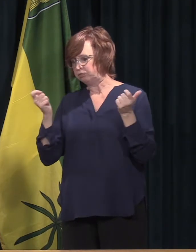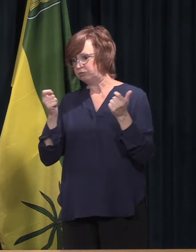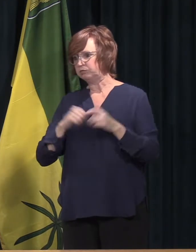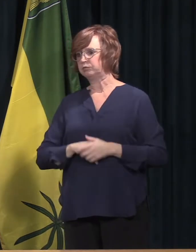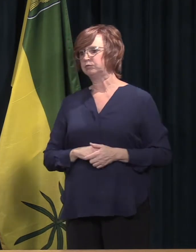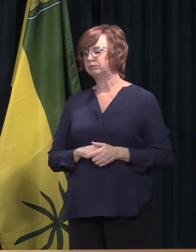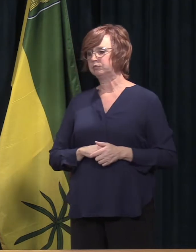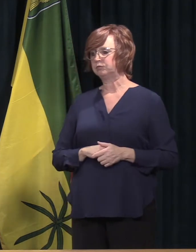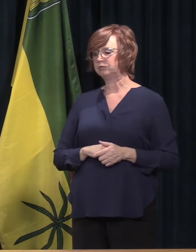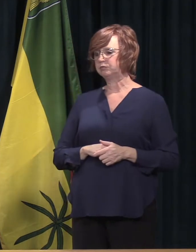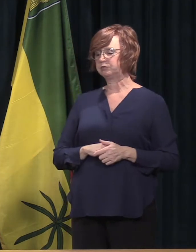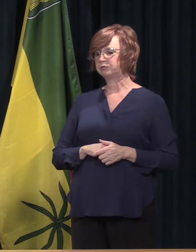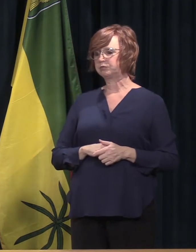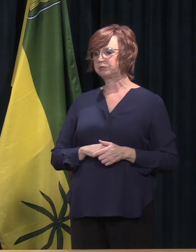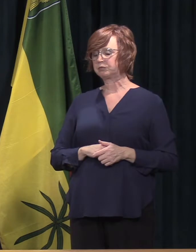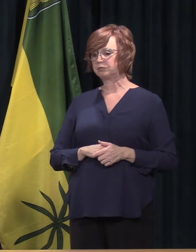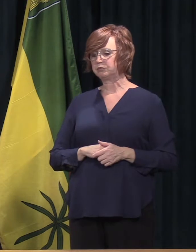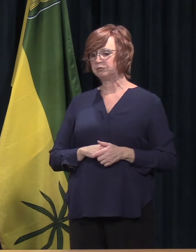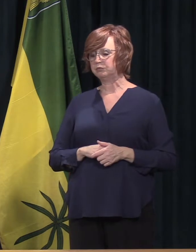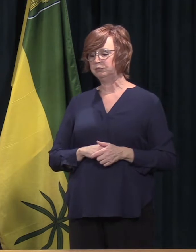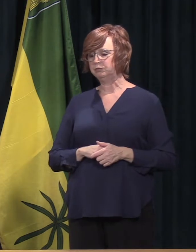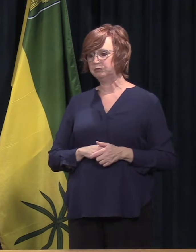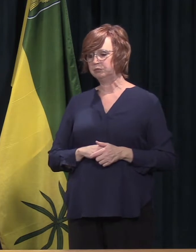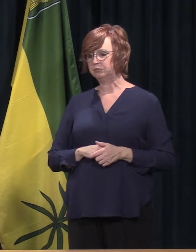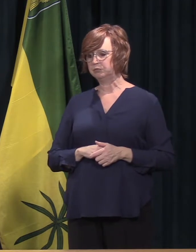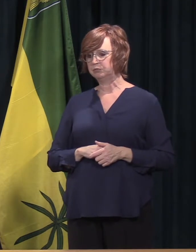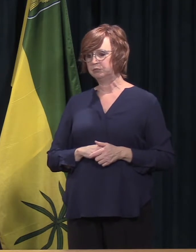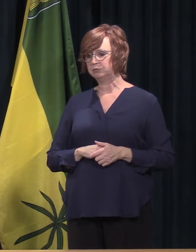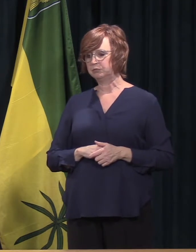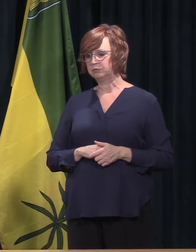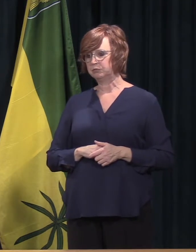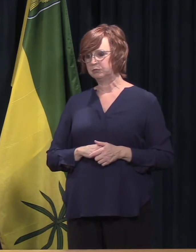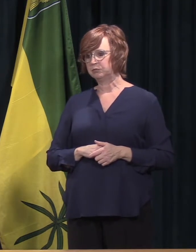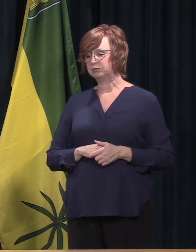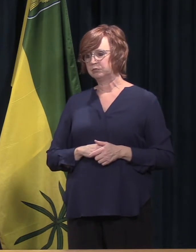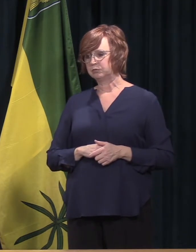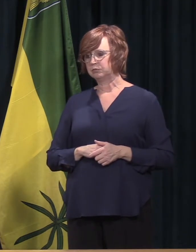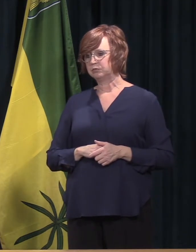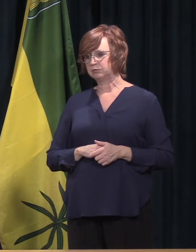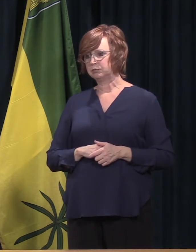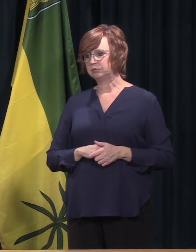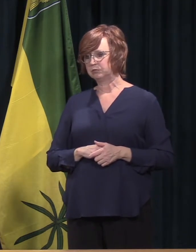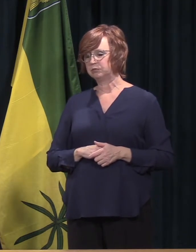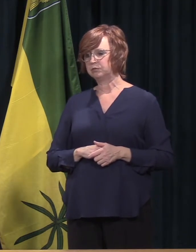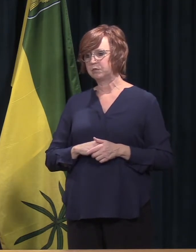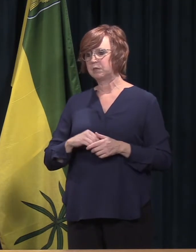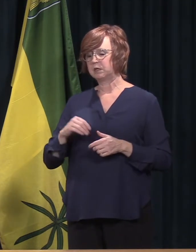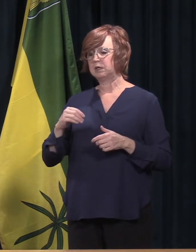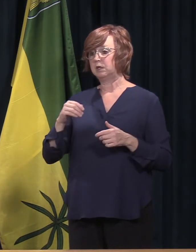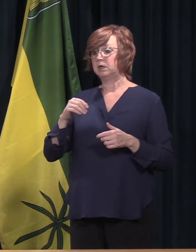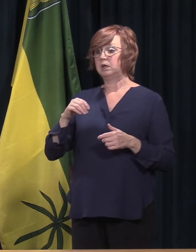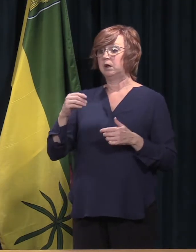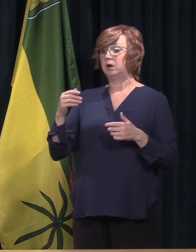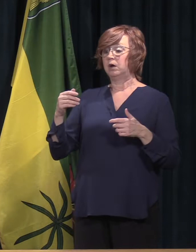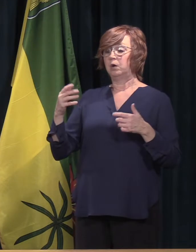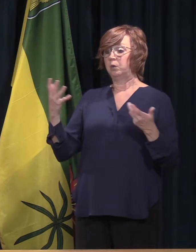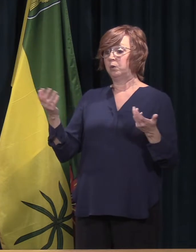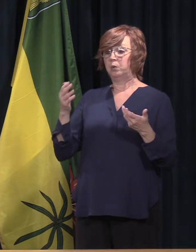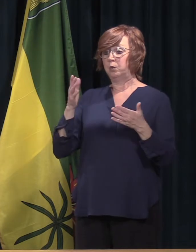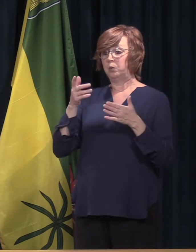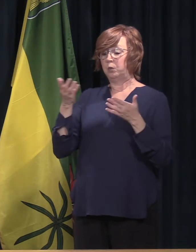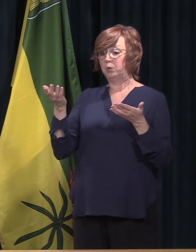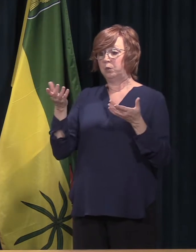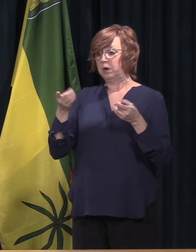establishment. Obviously, there are opportunities for public health to pay visits,